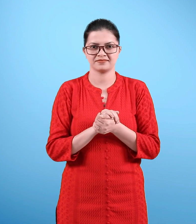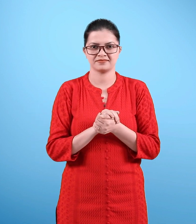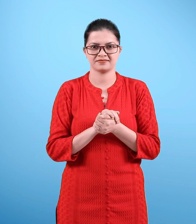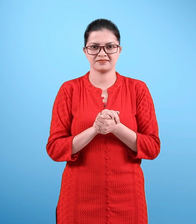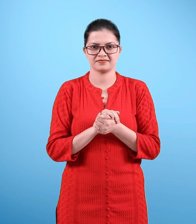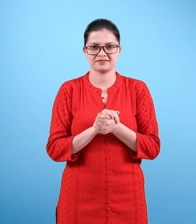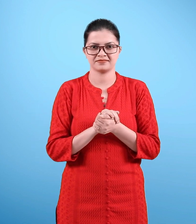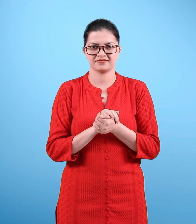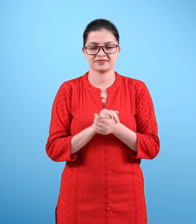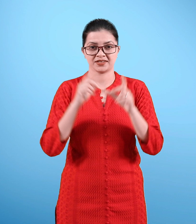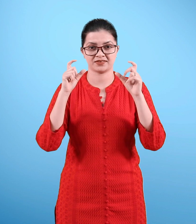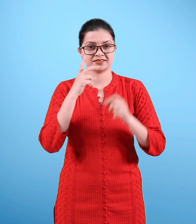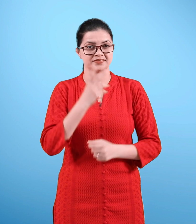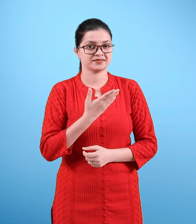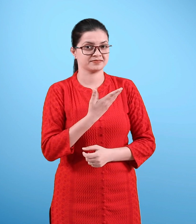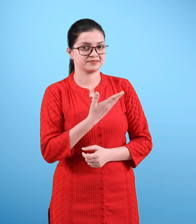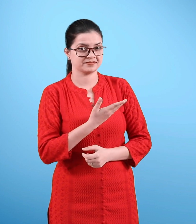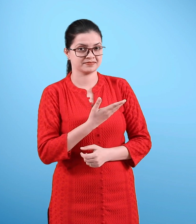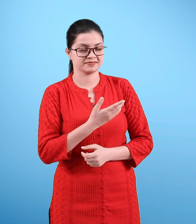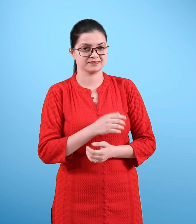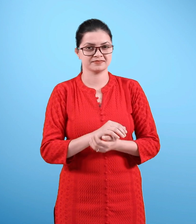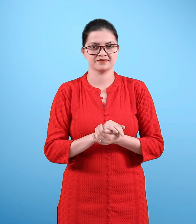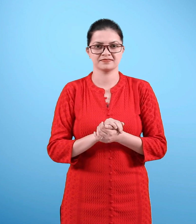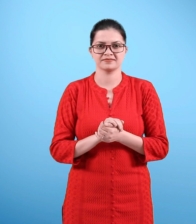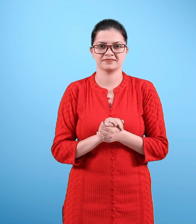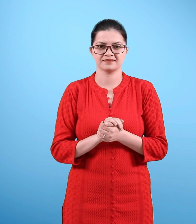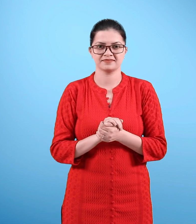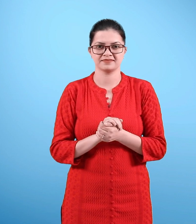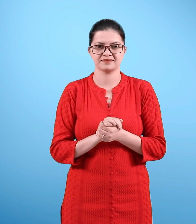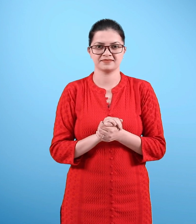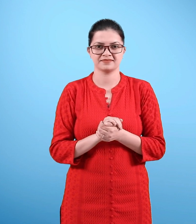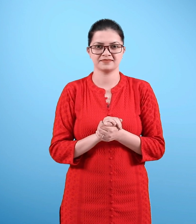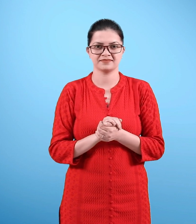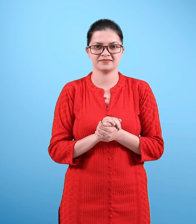Figure 11.6 shows a natural pinhole camera.